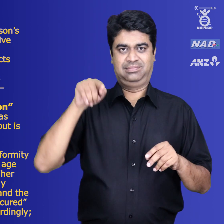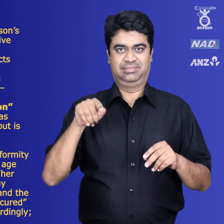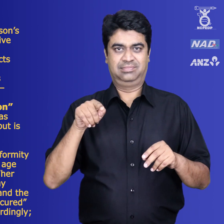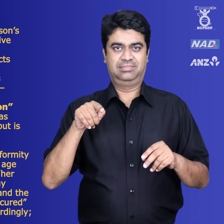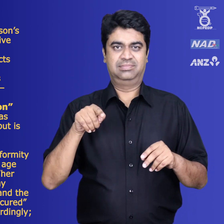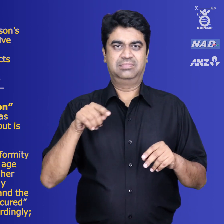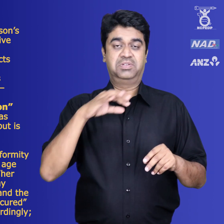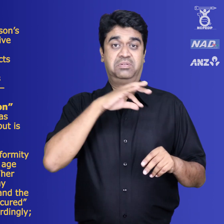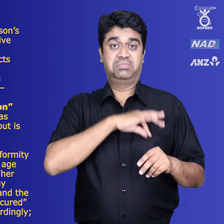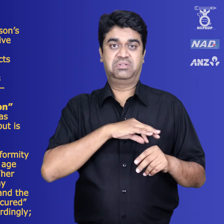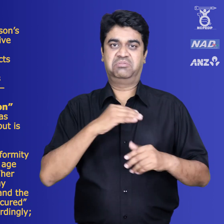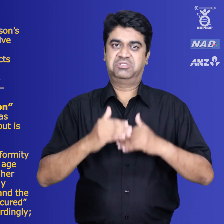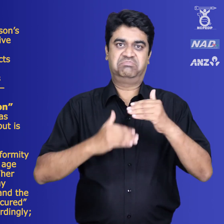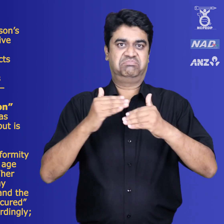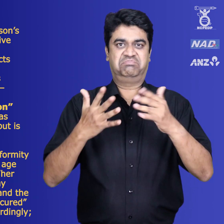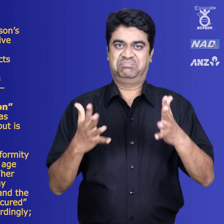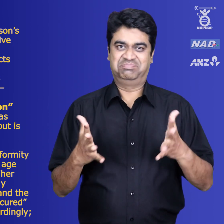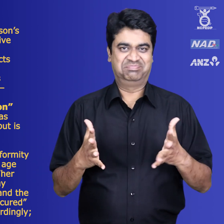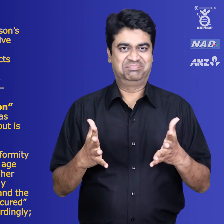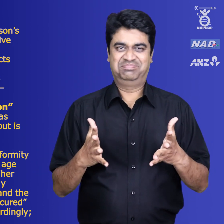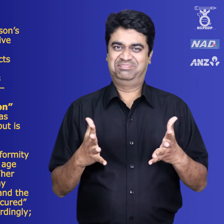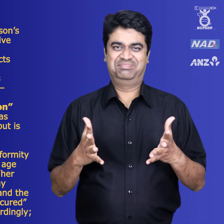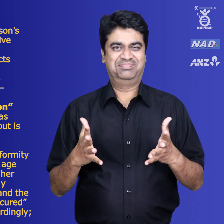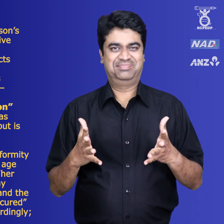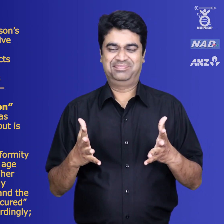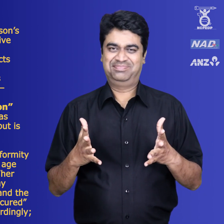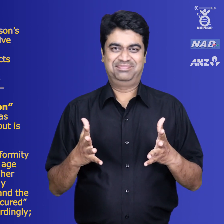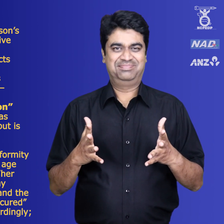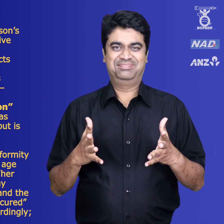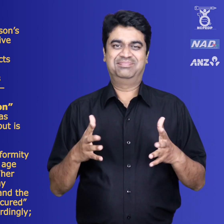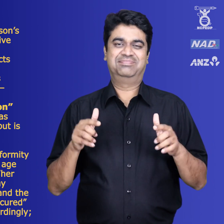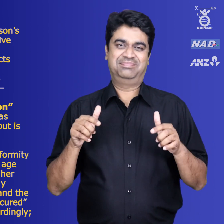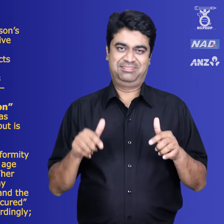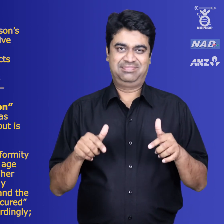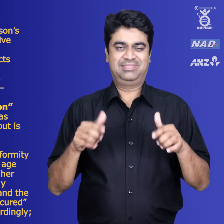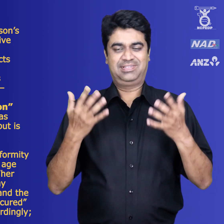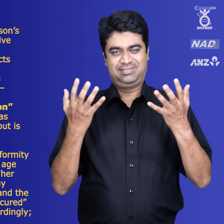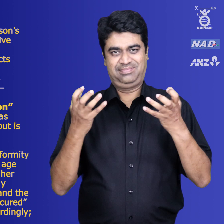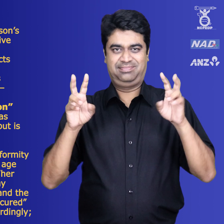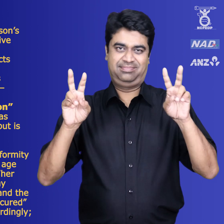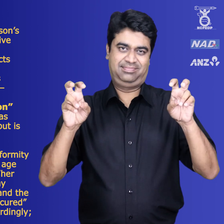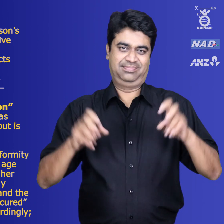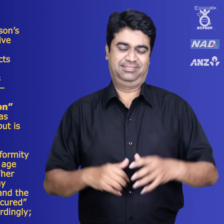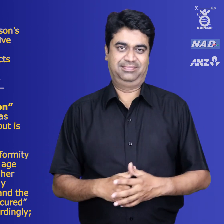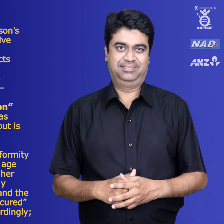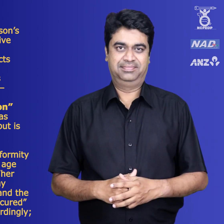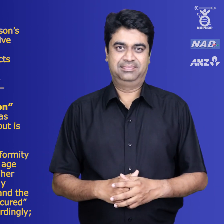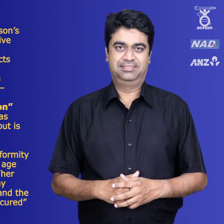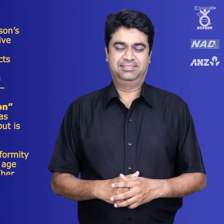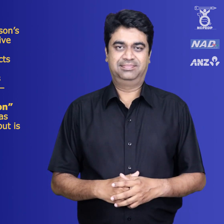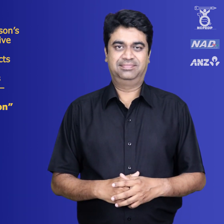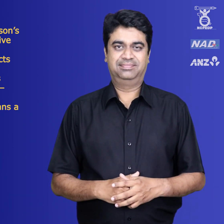gainful occupation, and the expression leprosy cured shall construed accordingly.